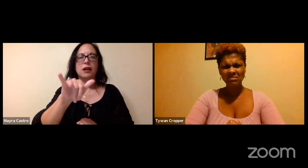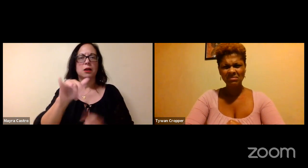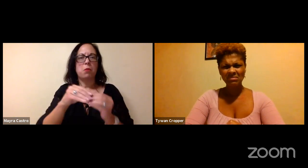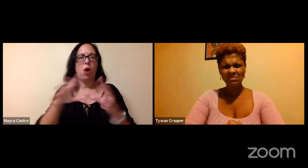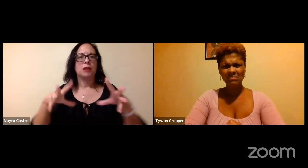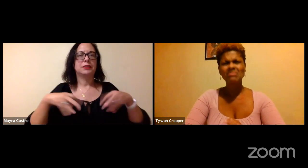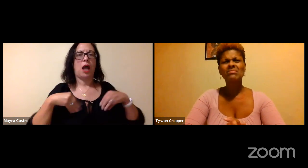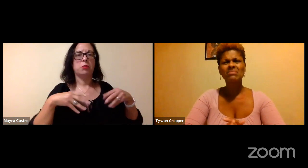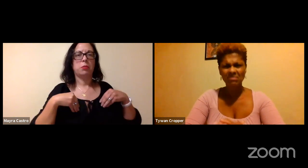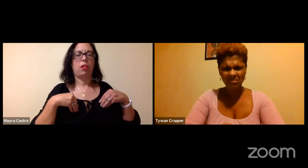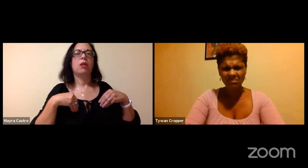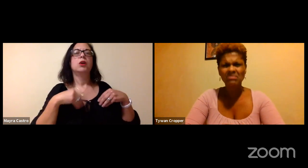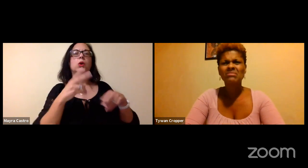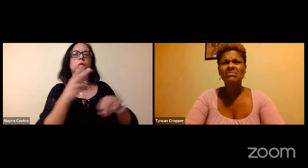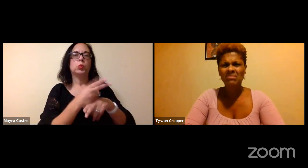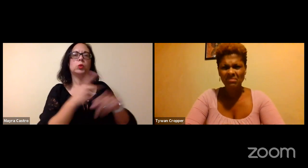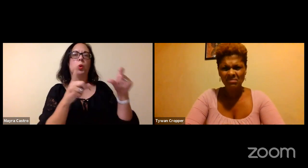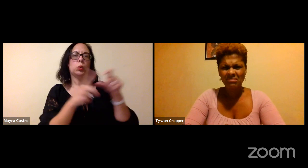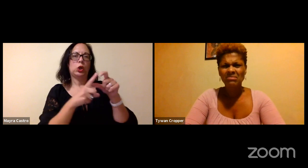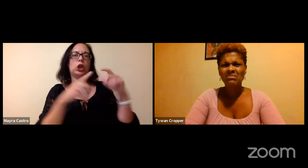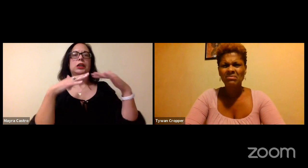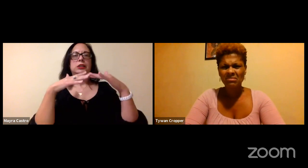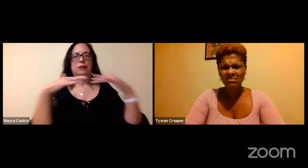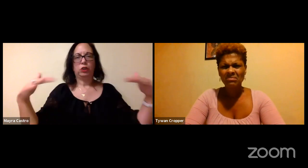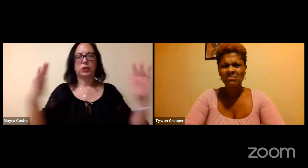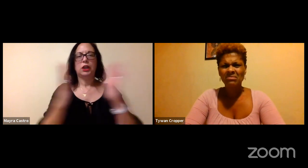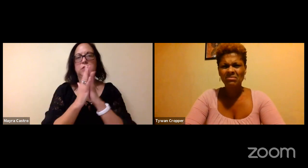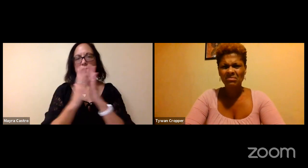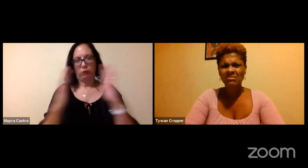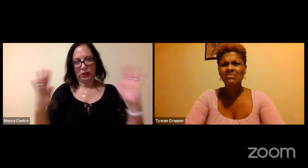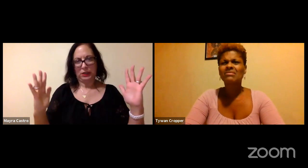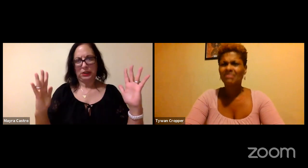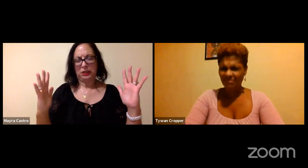In our society currently,